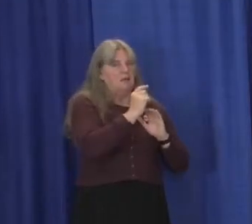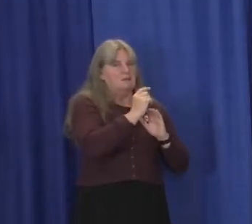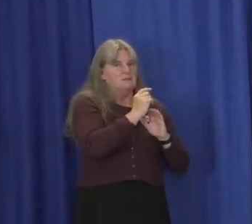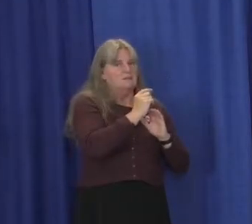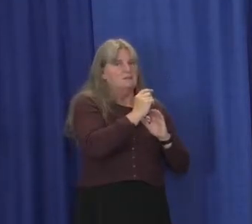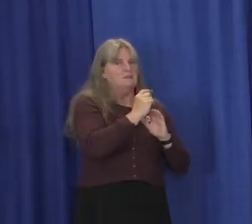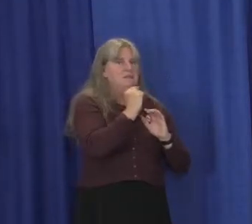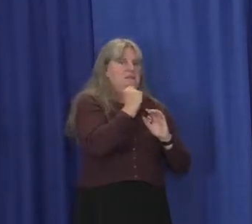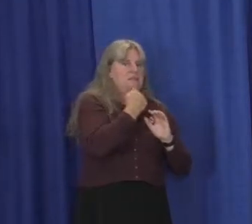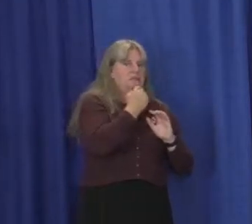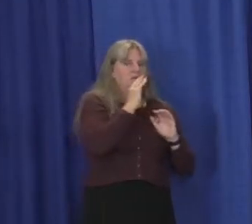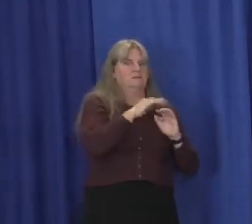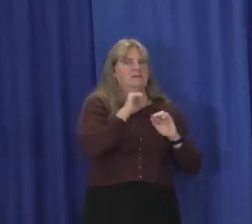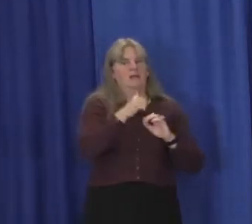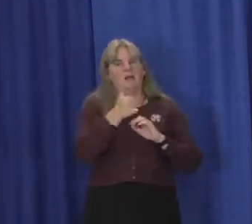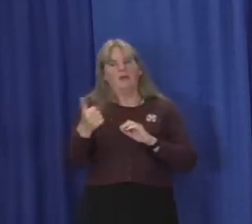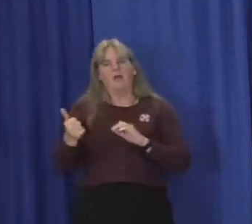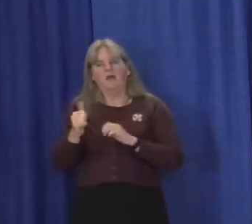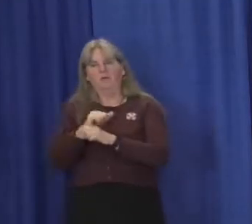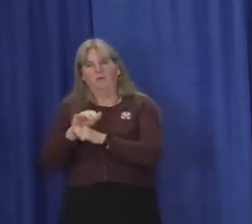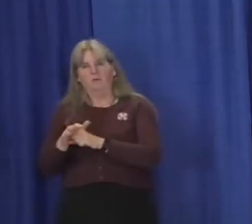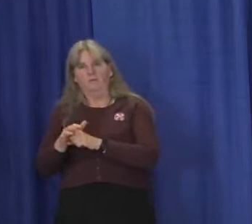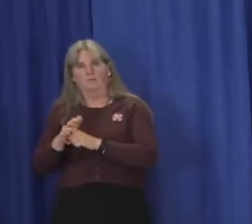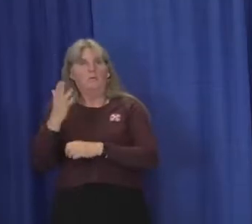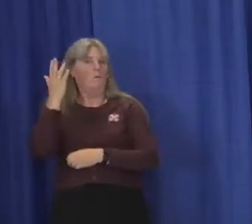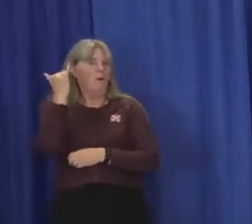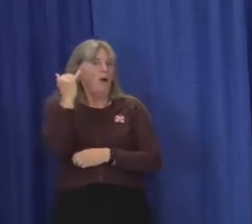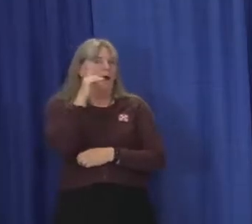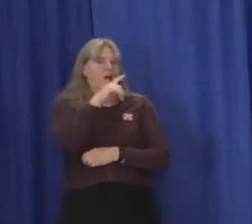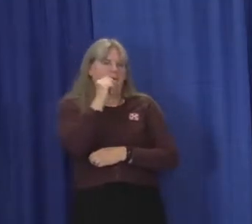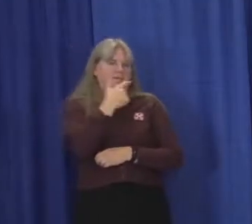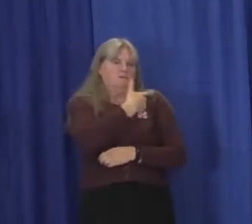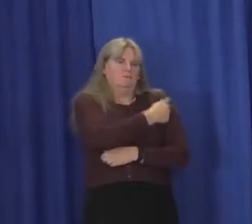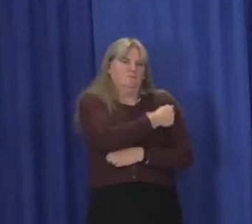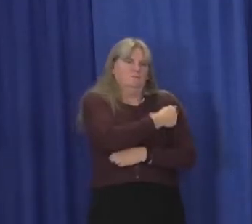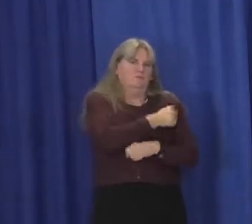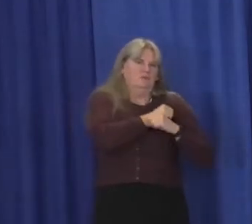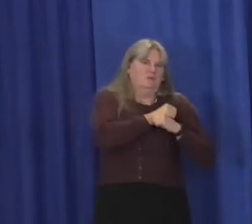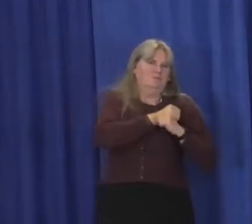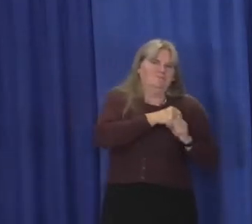waves, and that is due to the vaccination rates in the current wave.